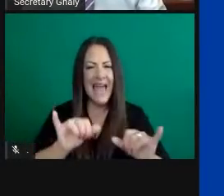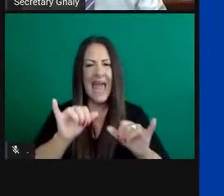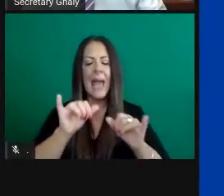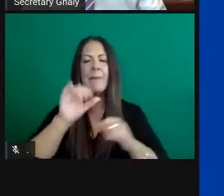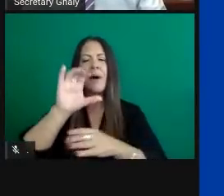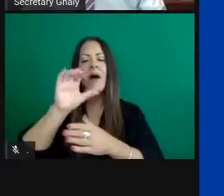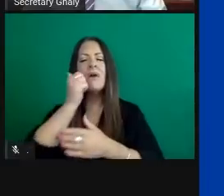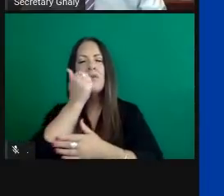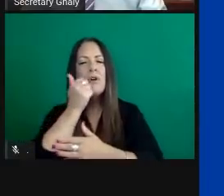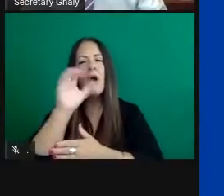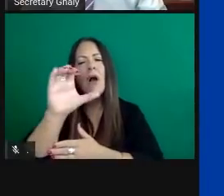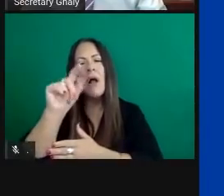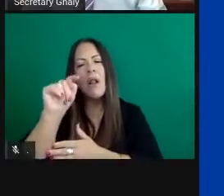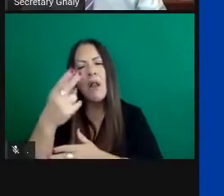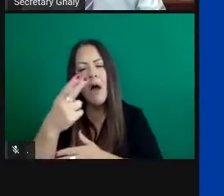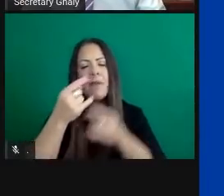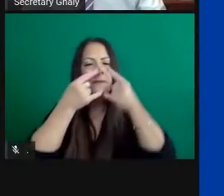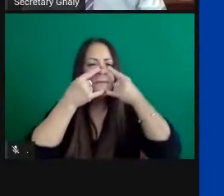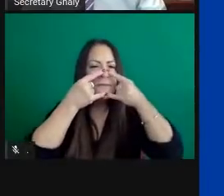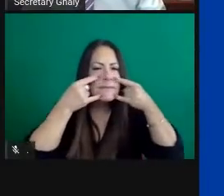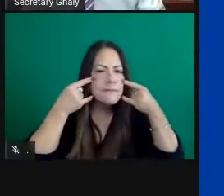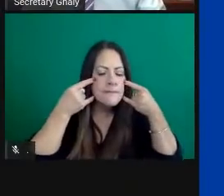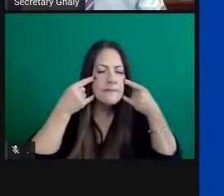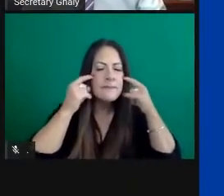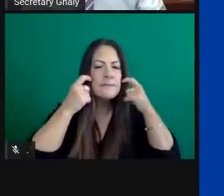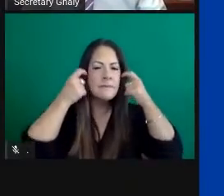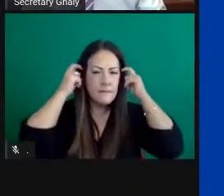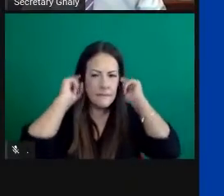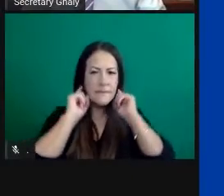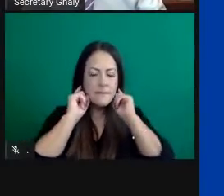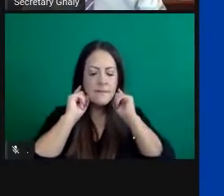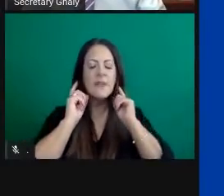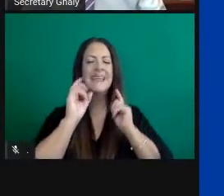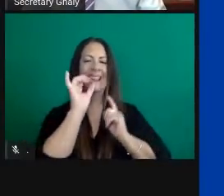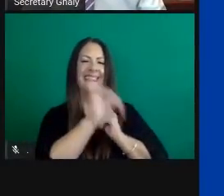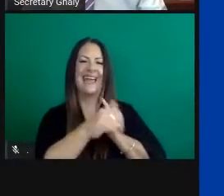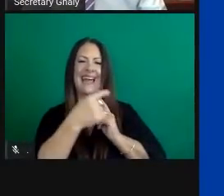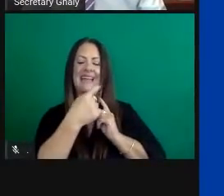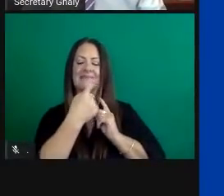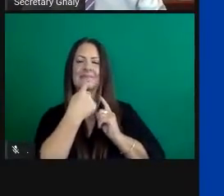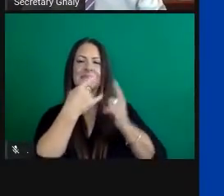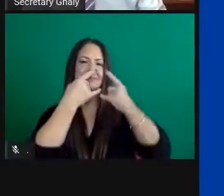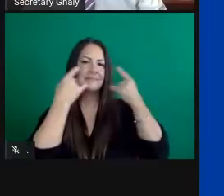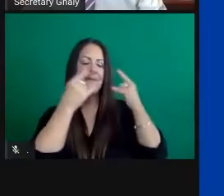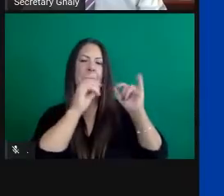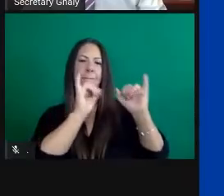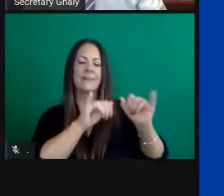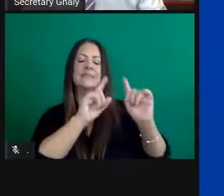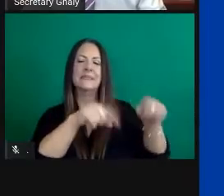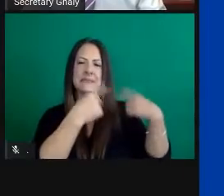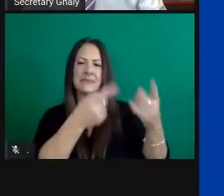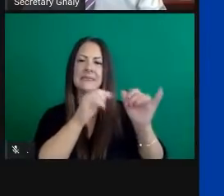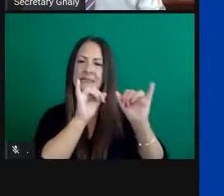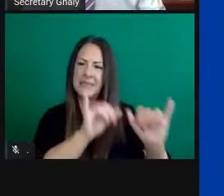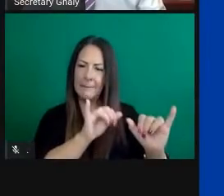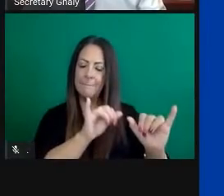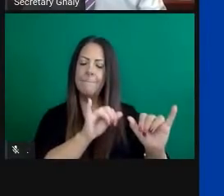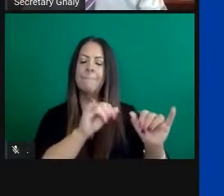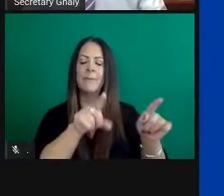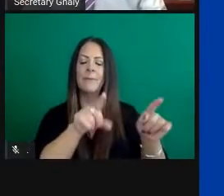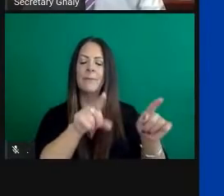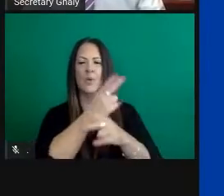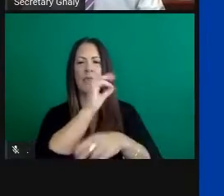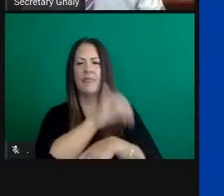when you go to outdoor events, when you go to the grocery store, or wherever you might be visiting with your face